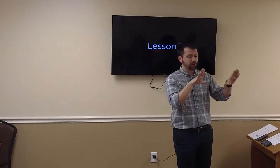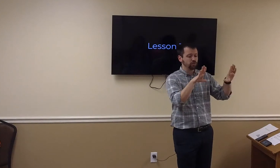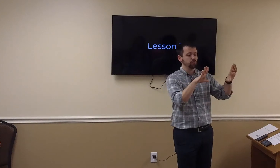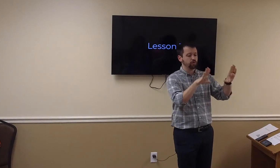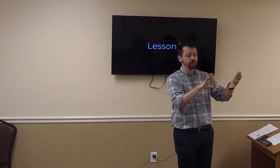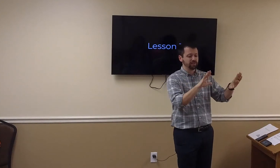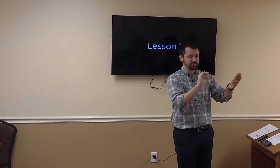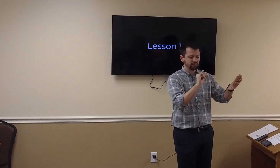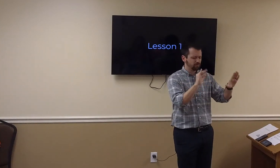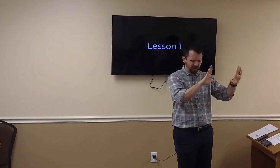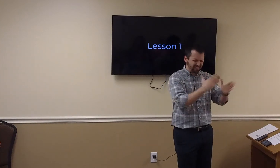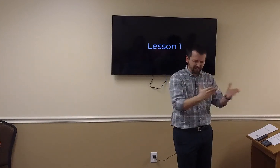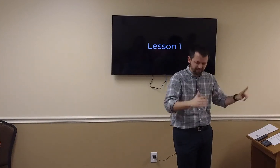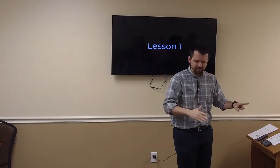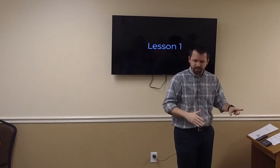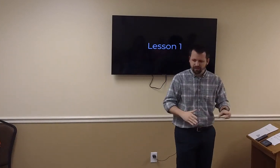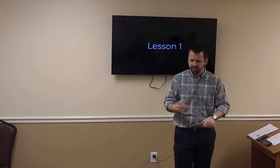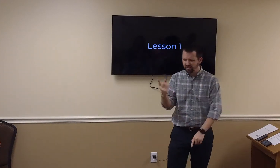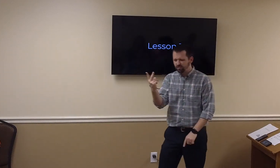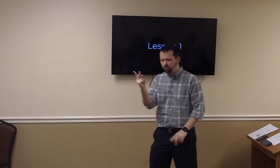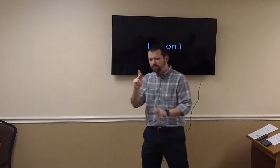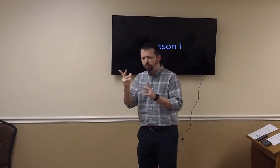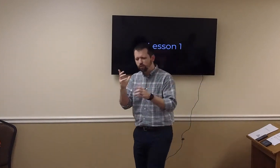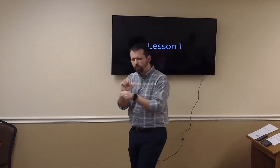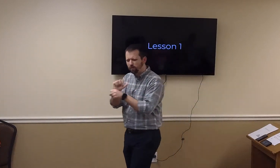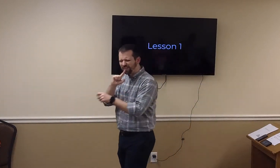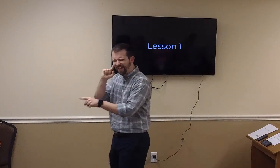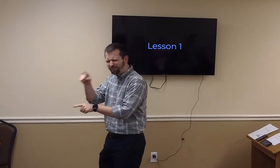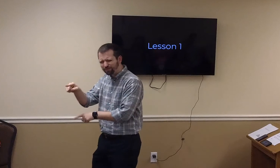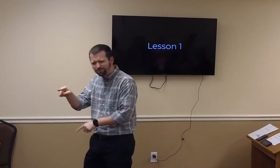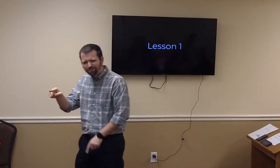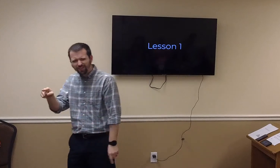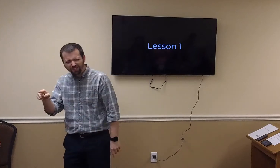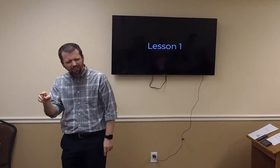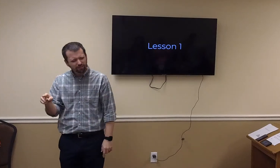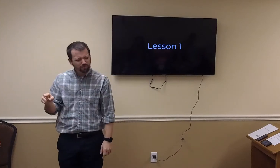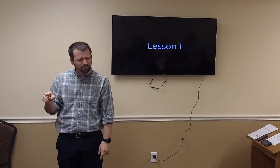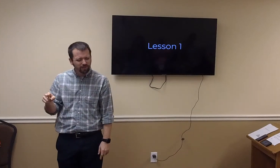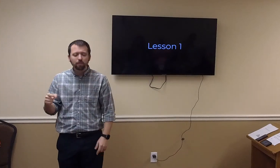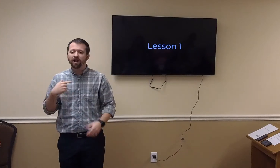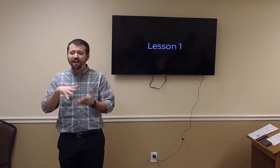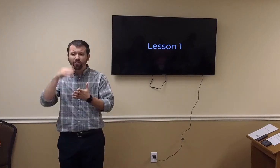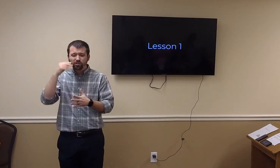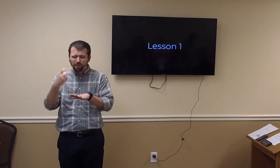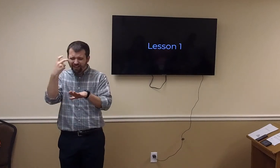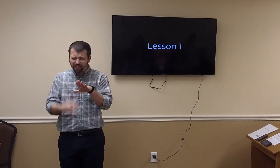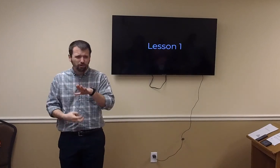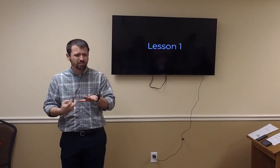do great things. There's like 2 people who want to work with the deaf. So I was like, But I learned just by getting immersed in